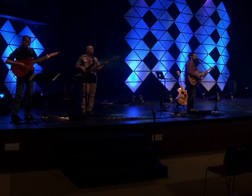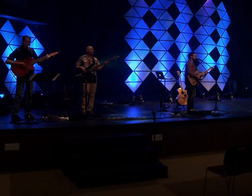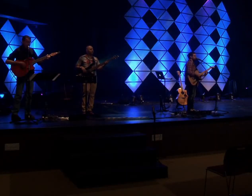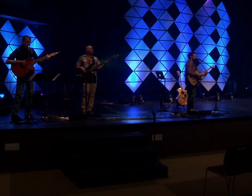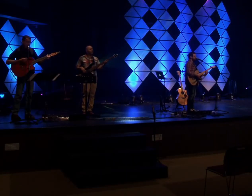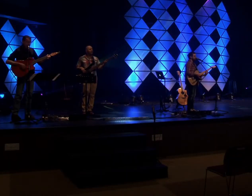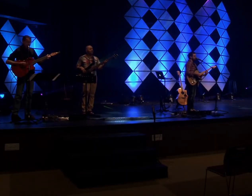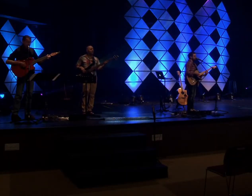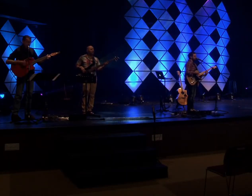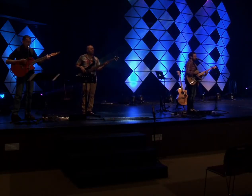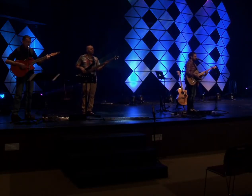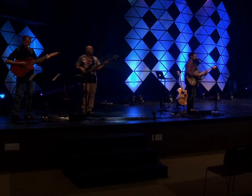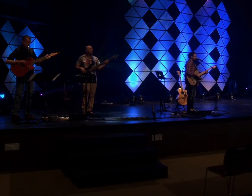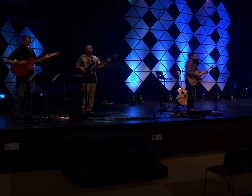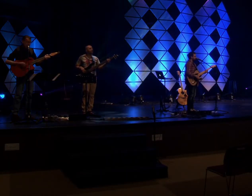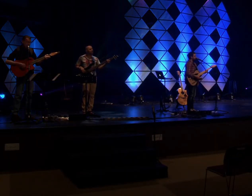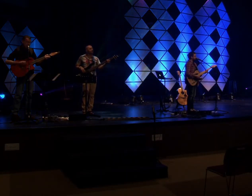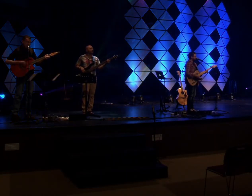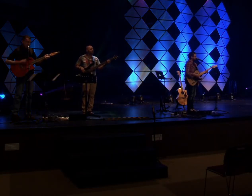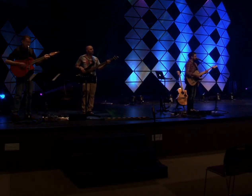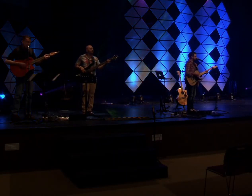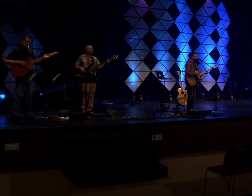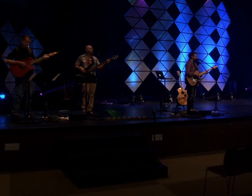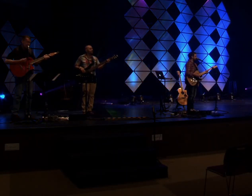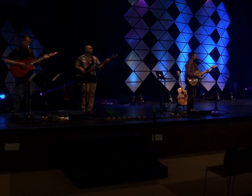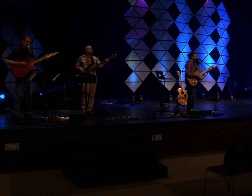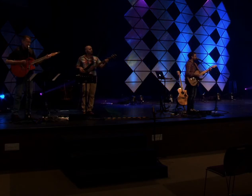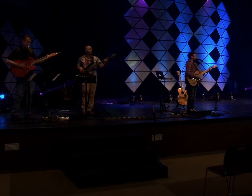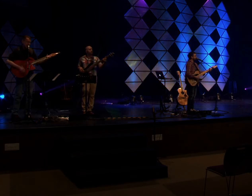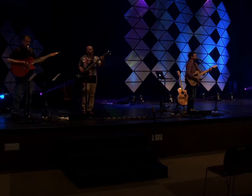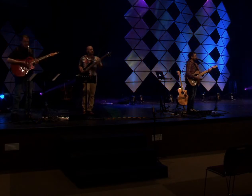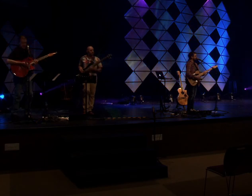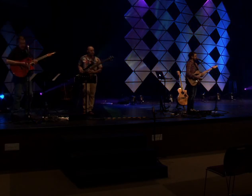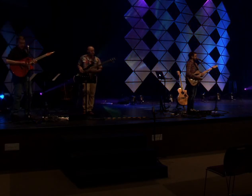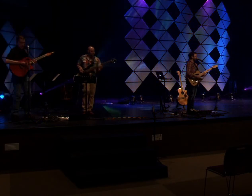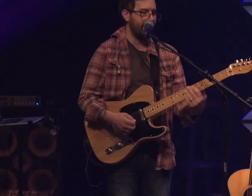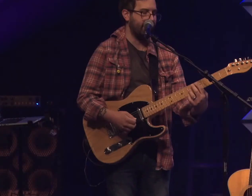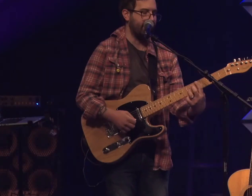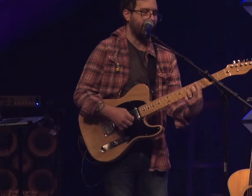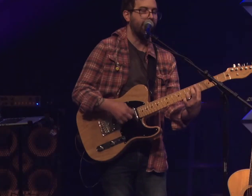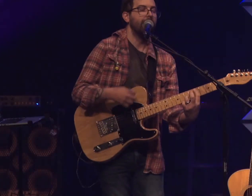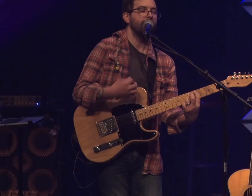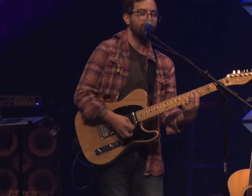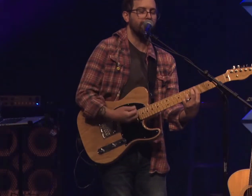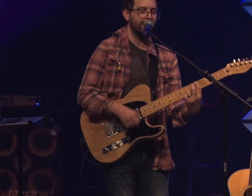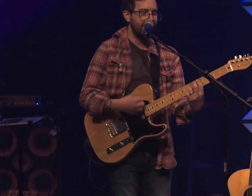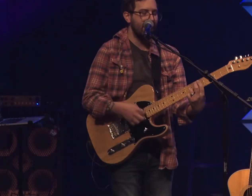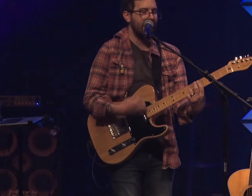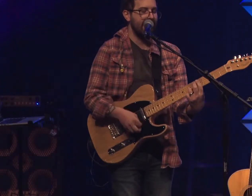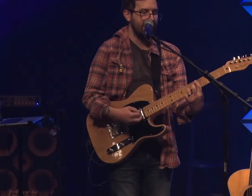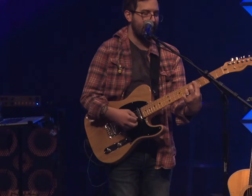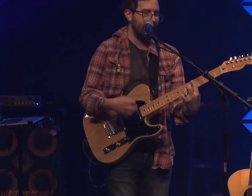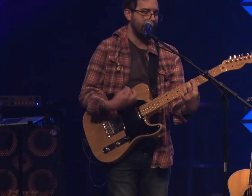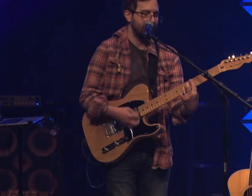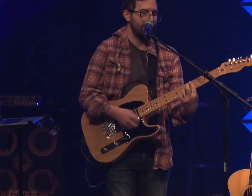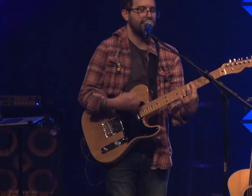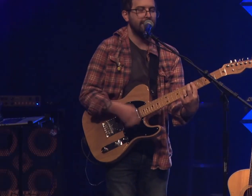chasing wondrous thrills, chasing a vision, baby, like we're running downhill. Ooh,